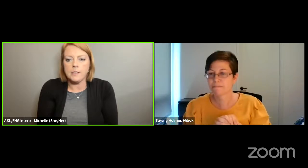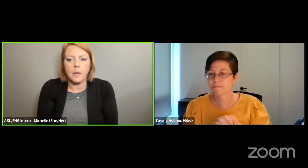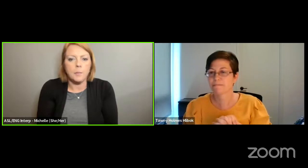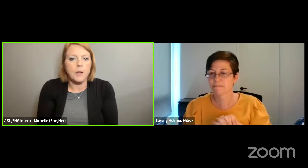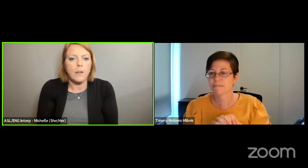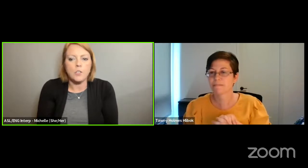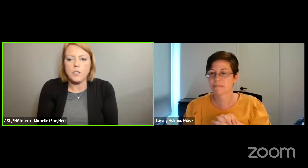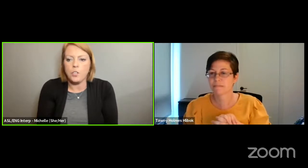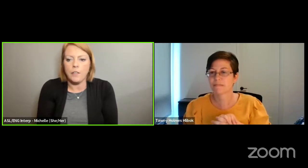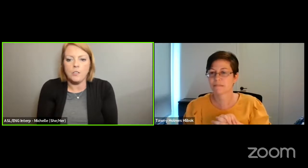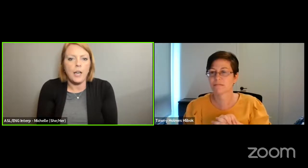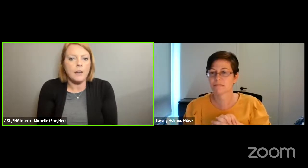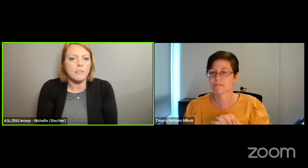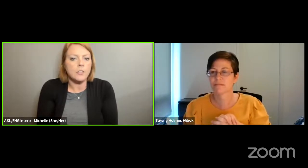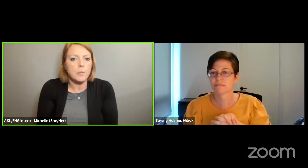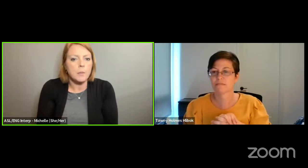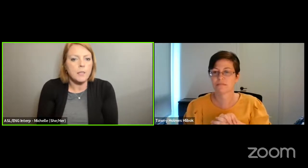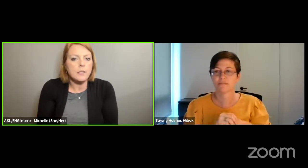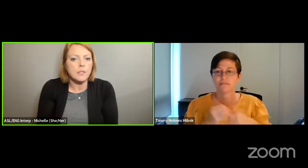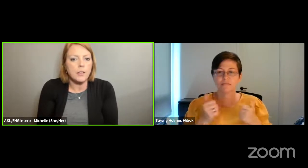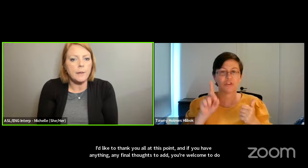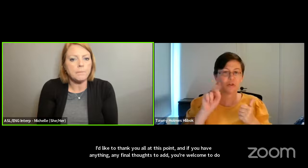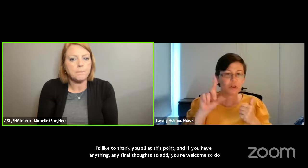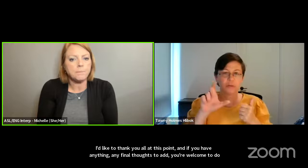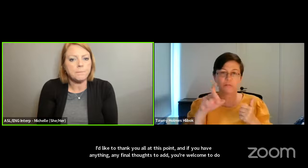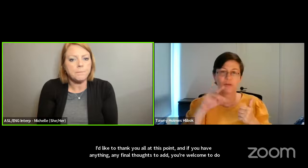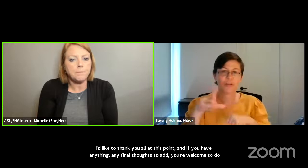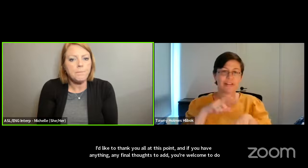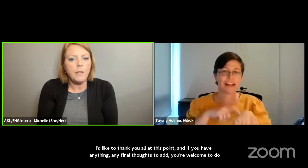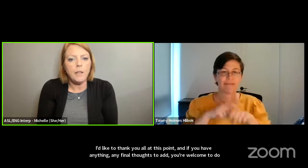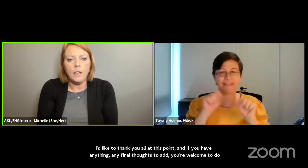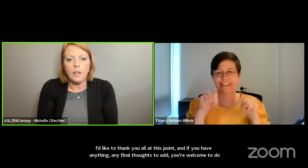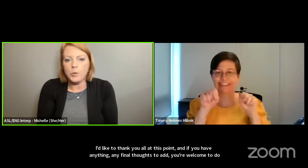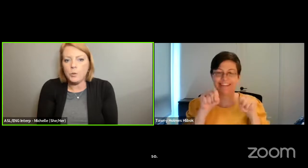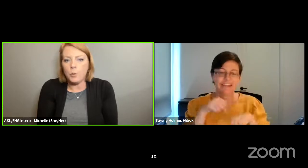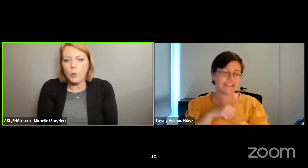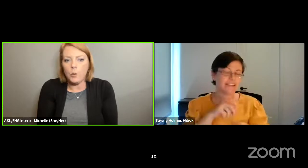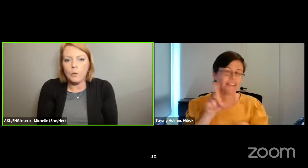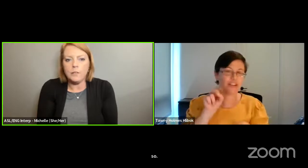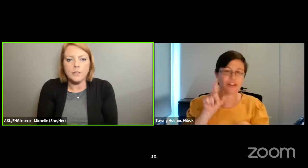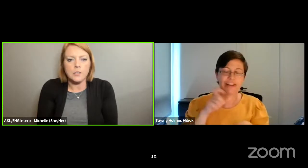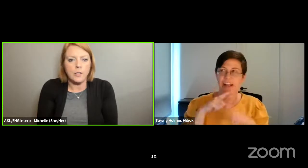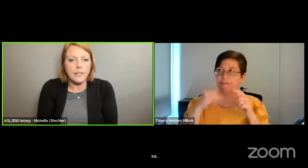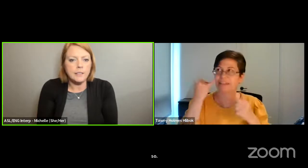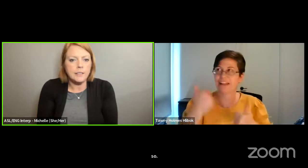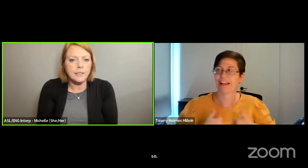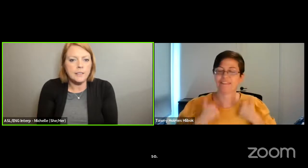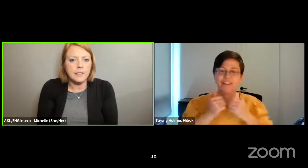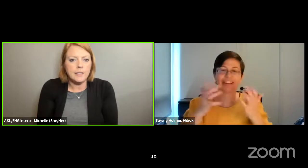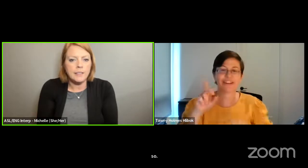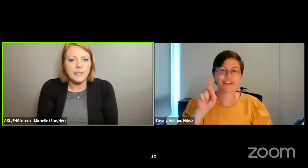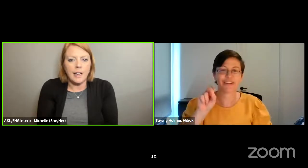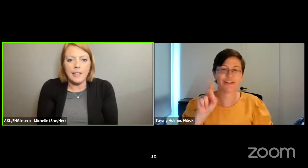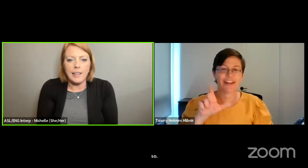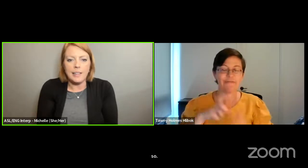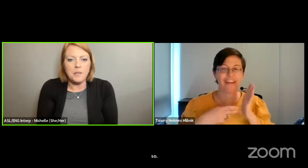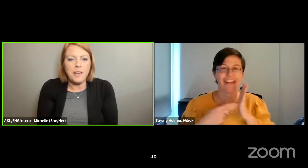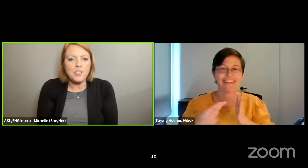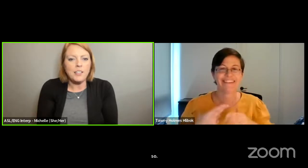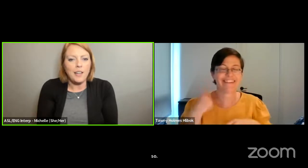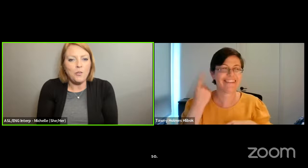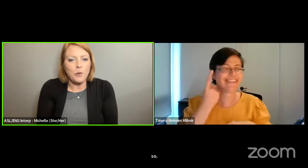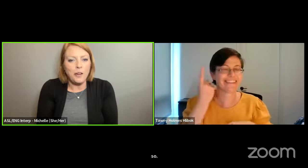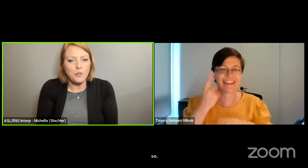Okay, I see some conversation in the chat for subcommittees. That's great. A doodle poll, that's great. I